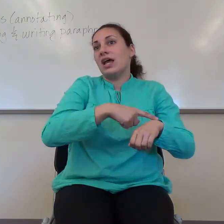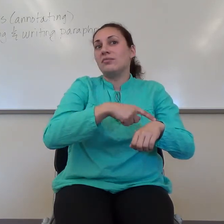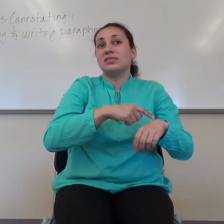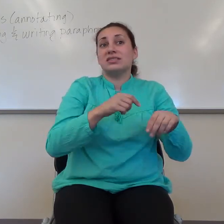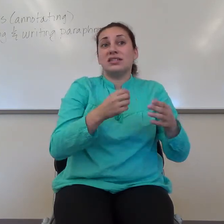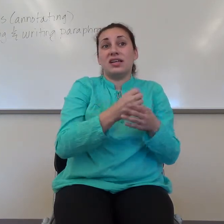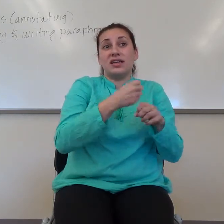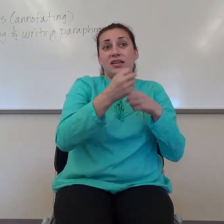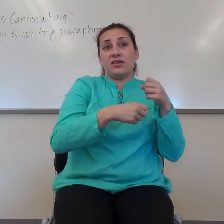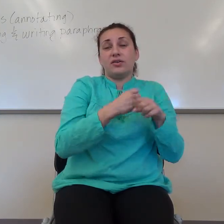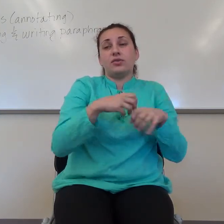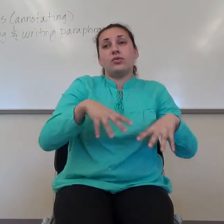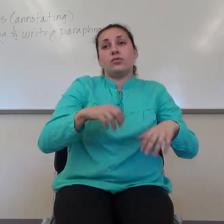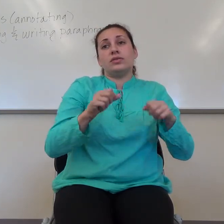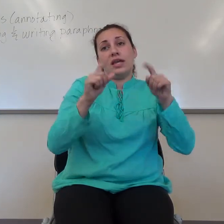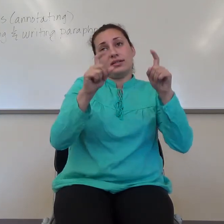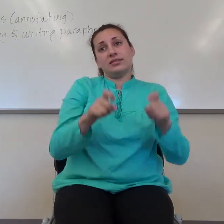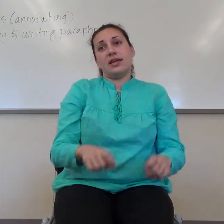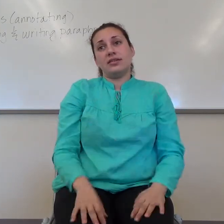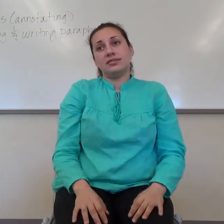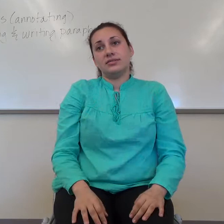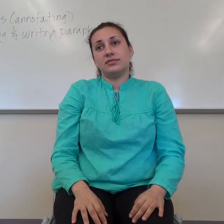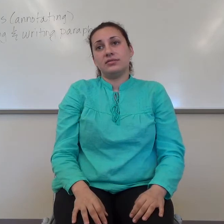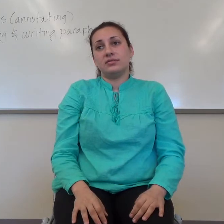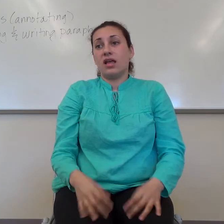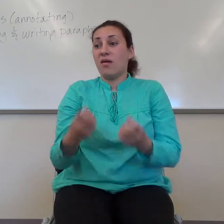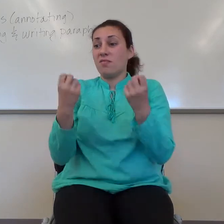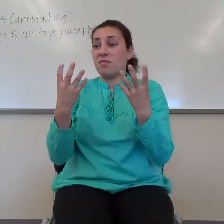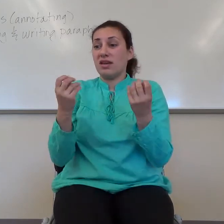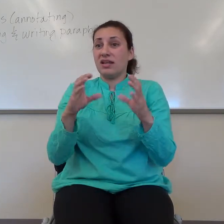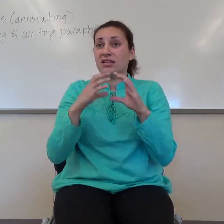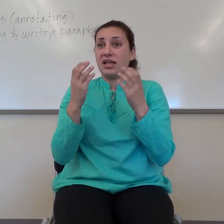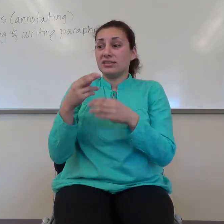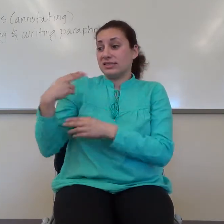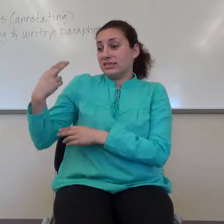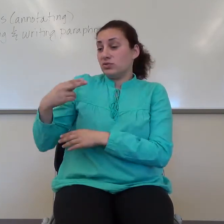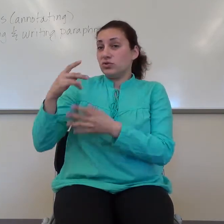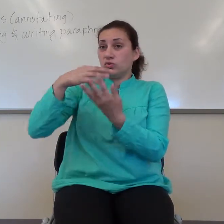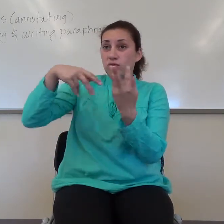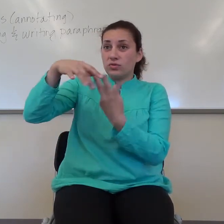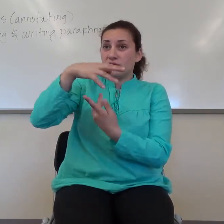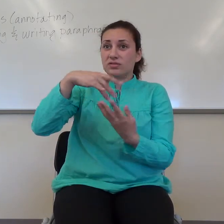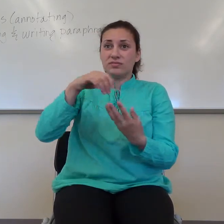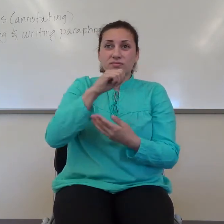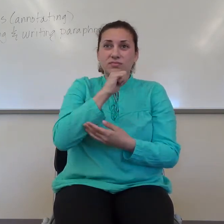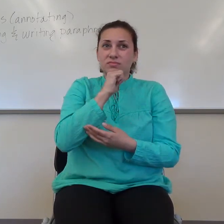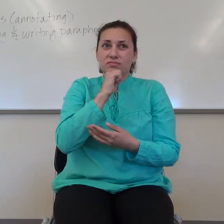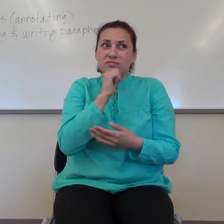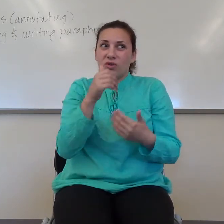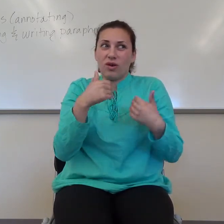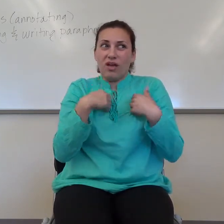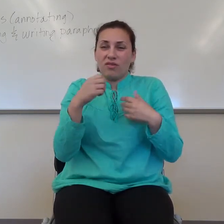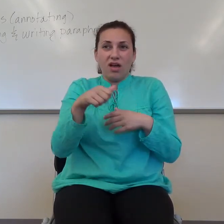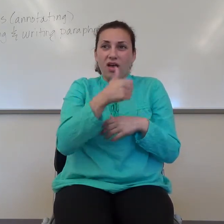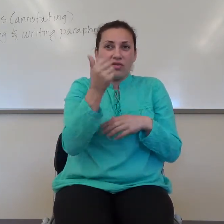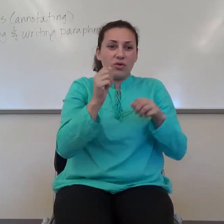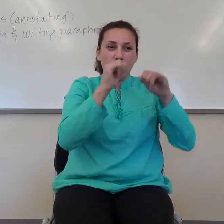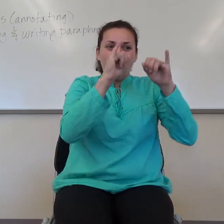test. In many of those classes, the history and sociology, there aren't any other quizzes or papers.